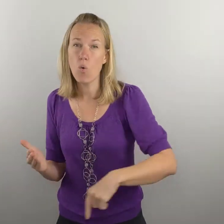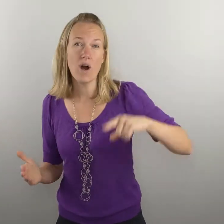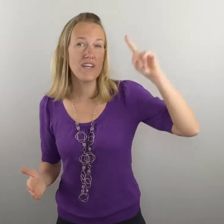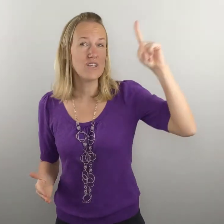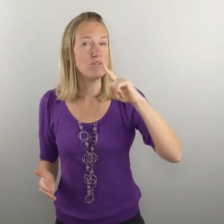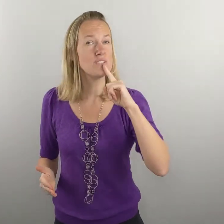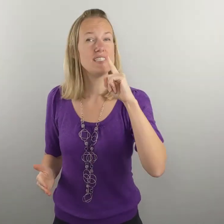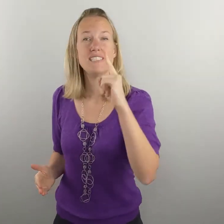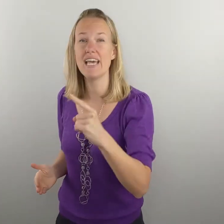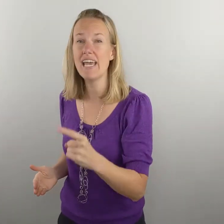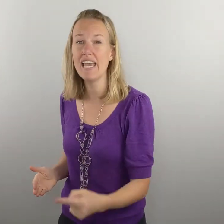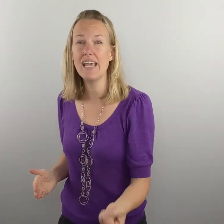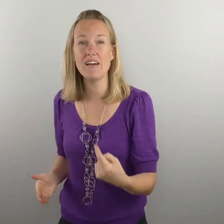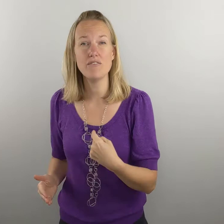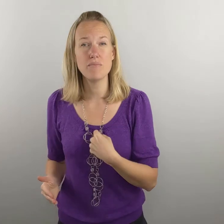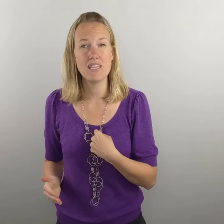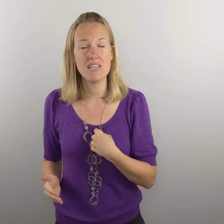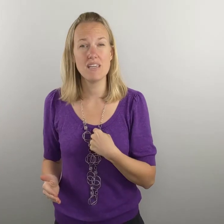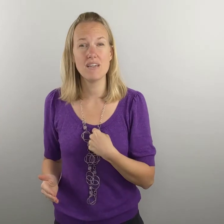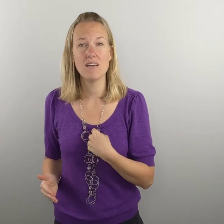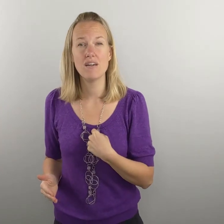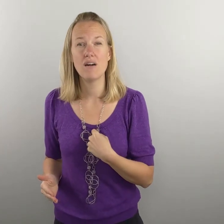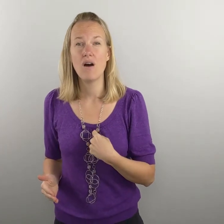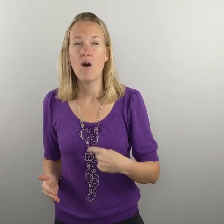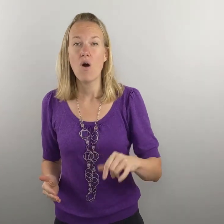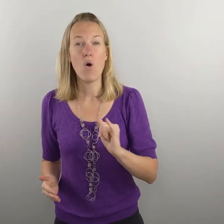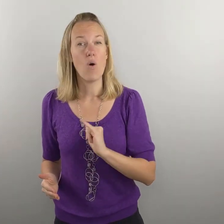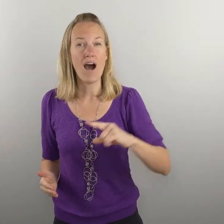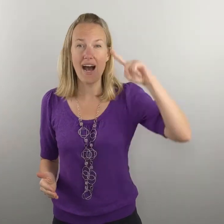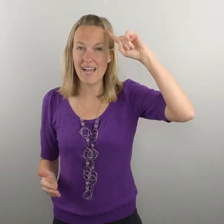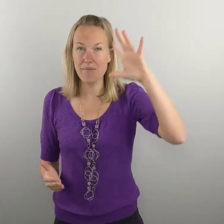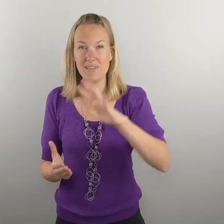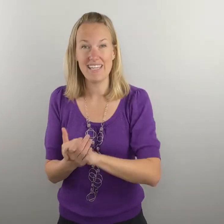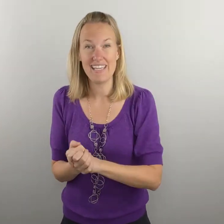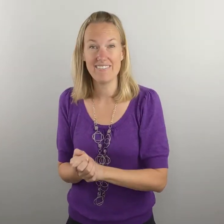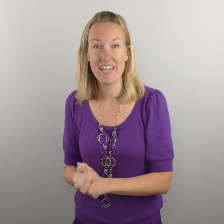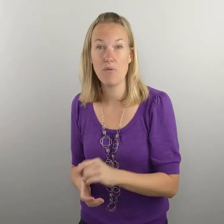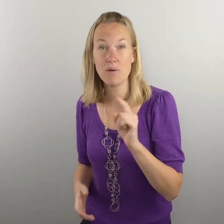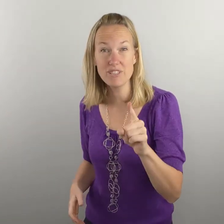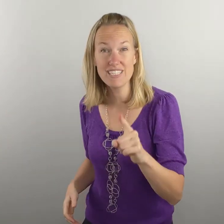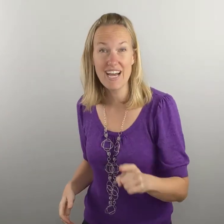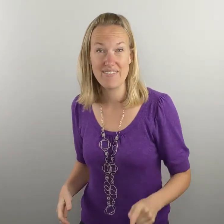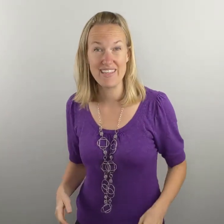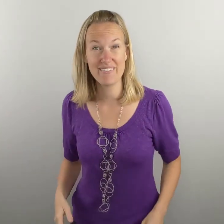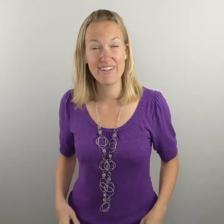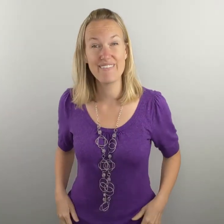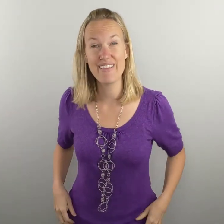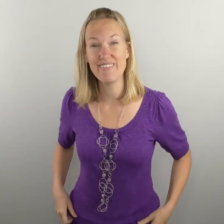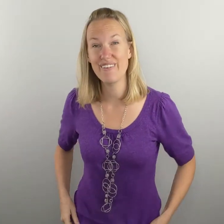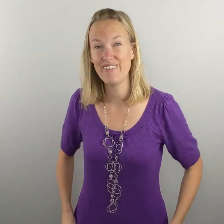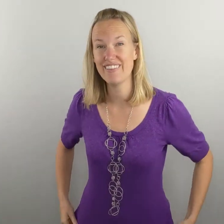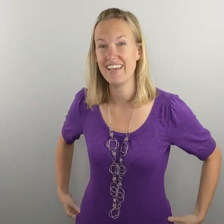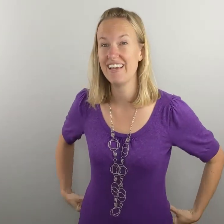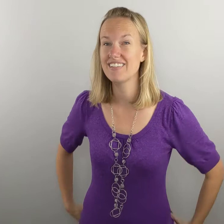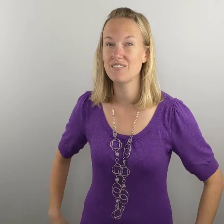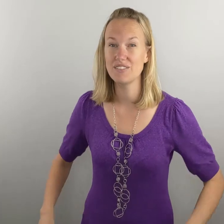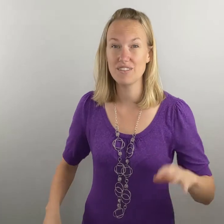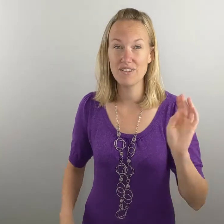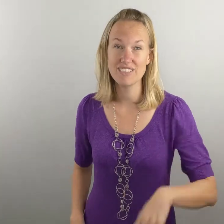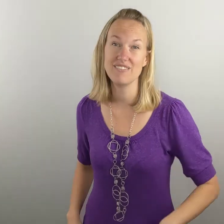what you say of me. Oh, I believe. Okay, one more time, and then we're gonna run through the whole thing, because we'll do the chorus a few